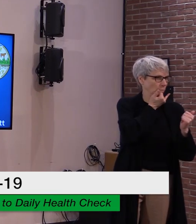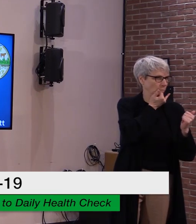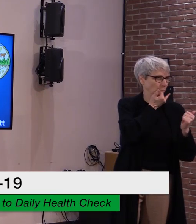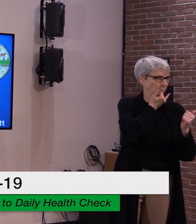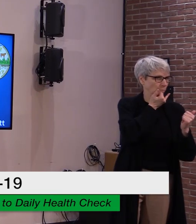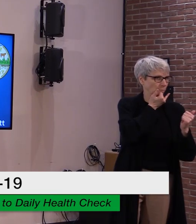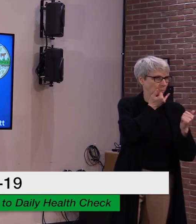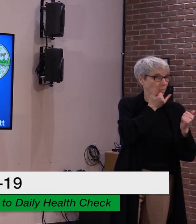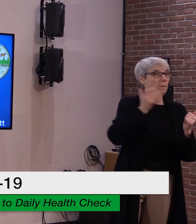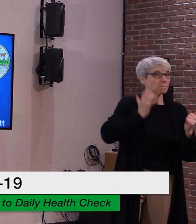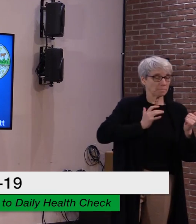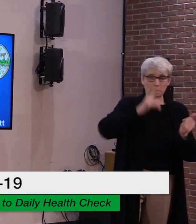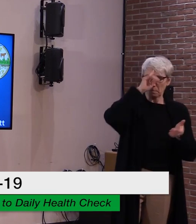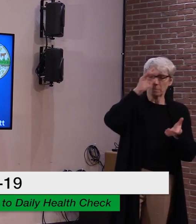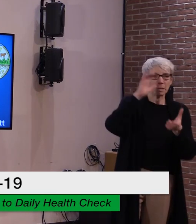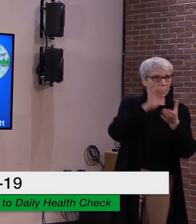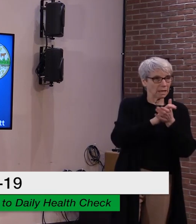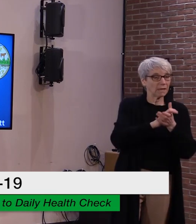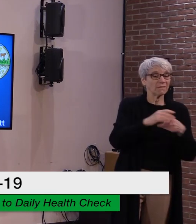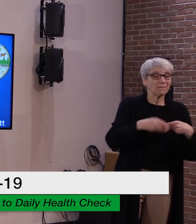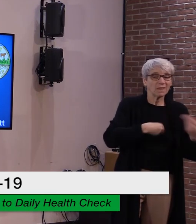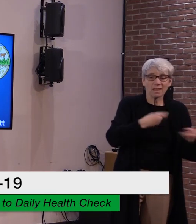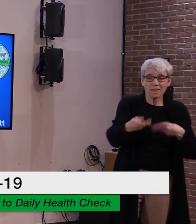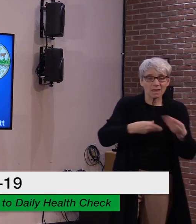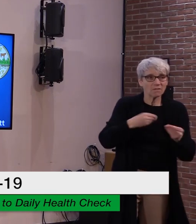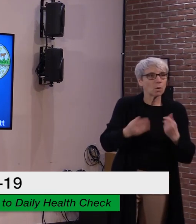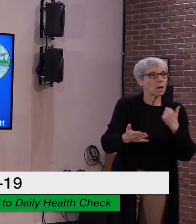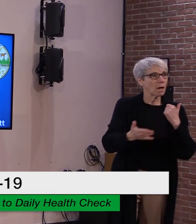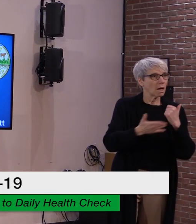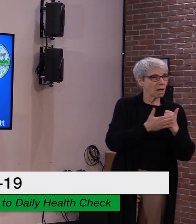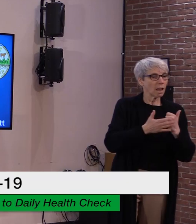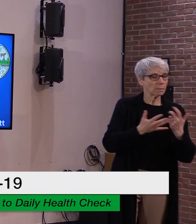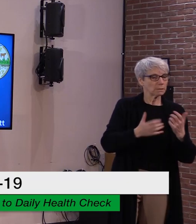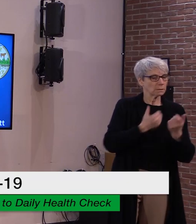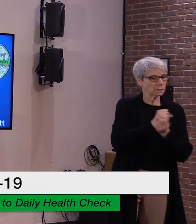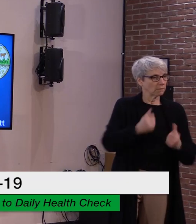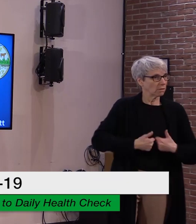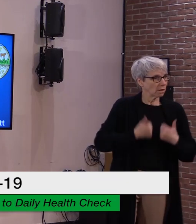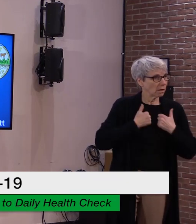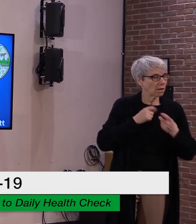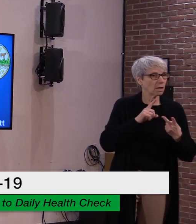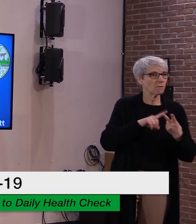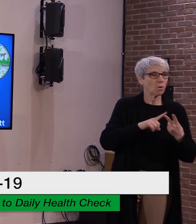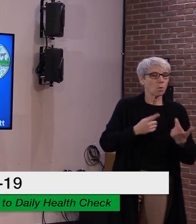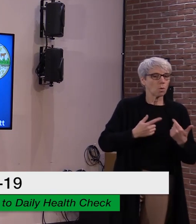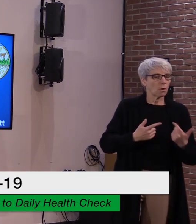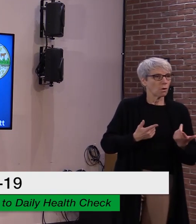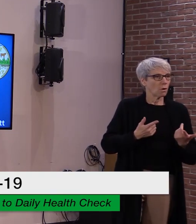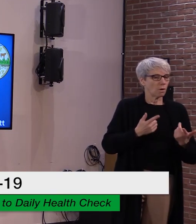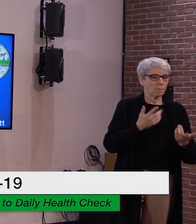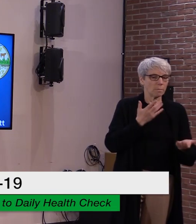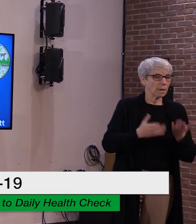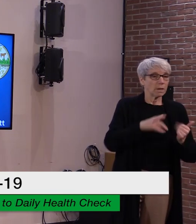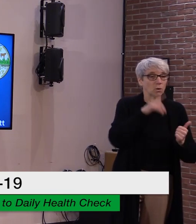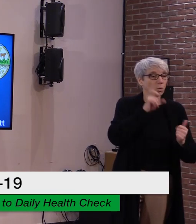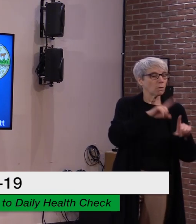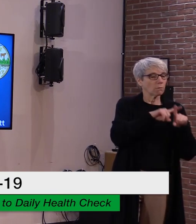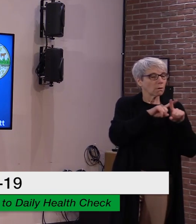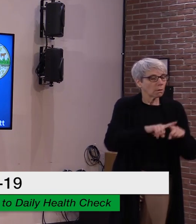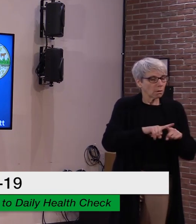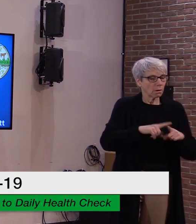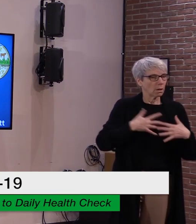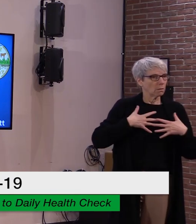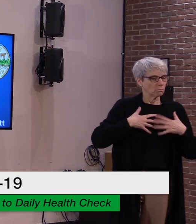was no indication or evidence for impact on mortality or need for mechanical ventilation or time to